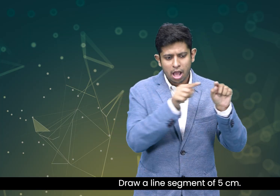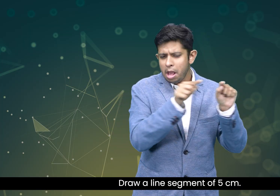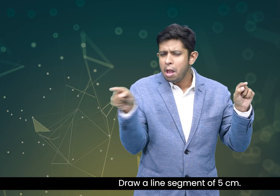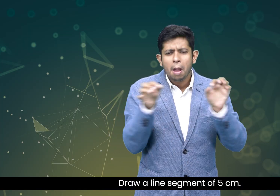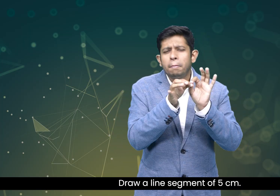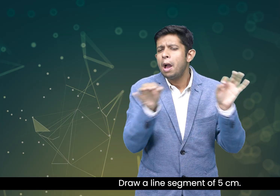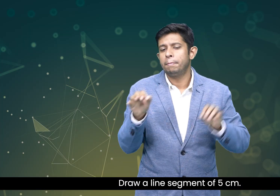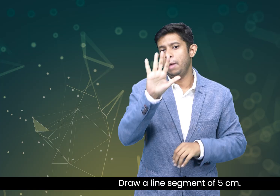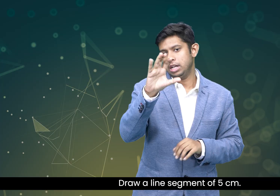5 cm.